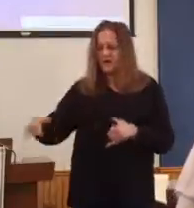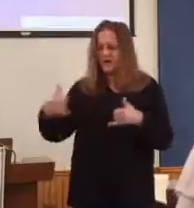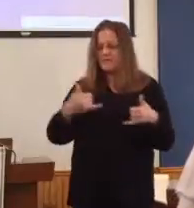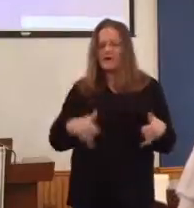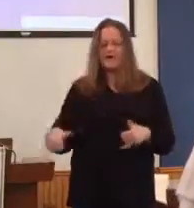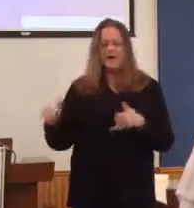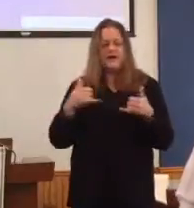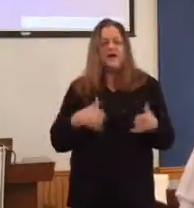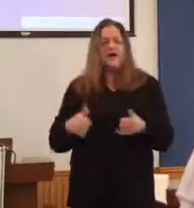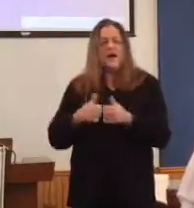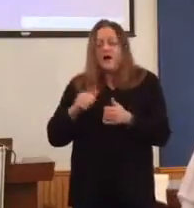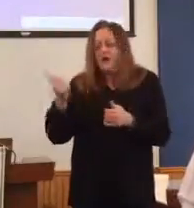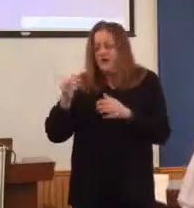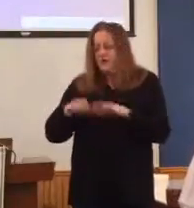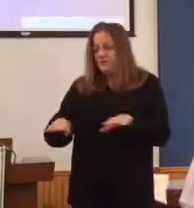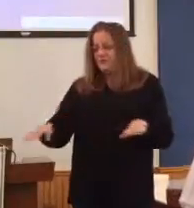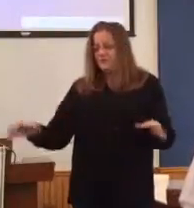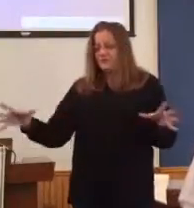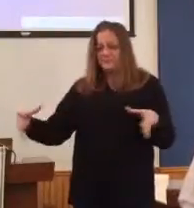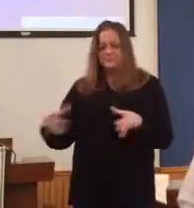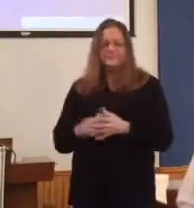with the other children